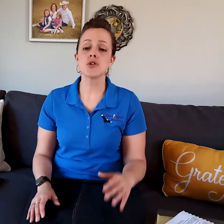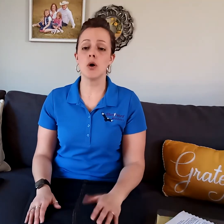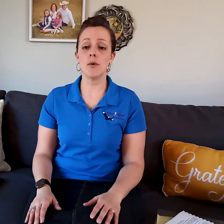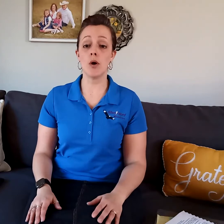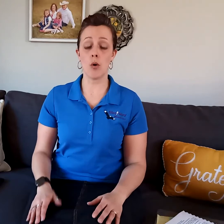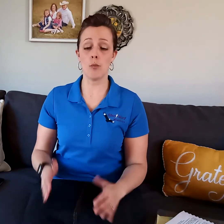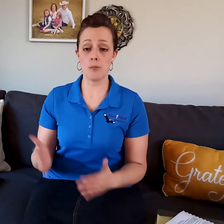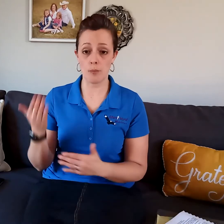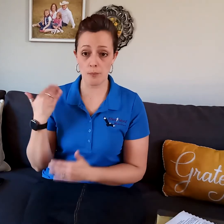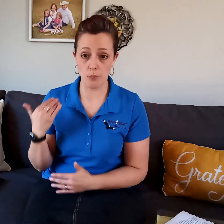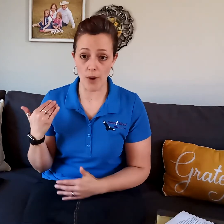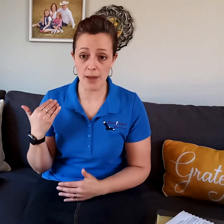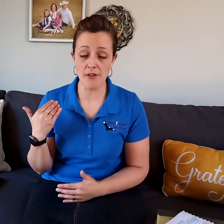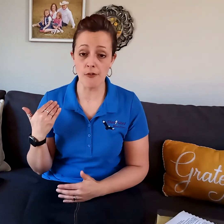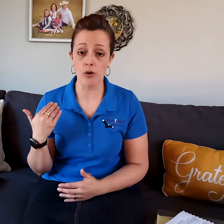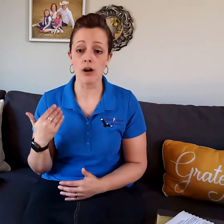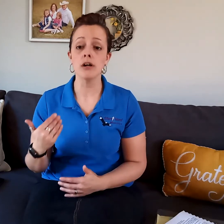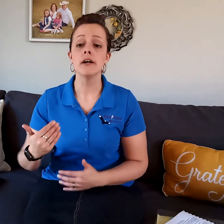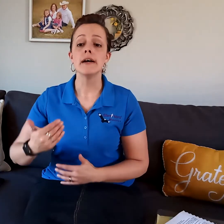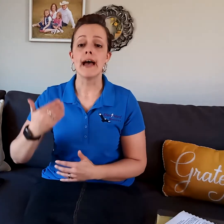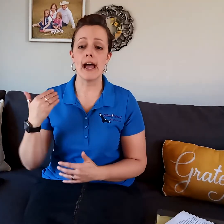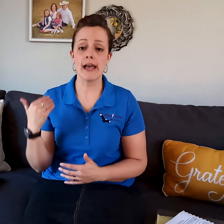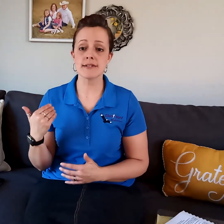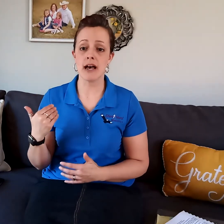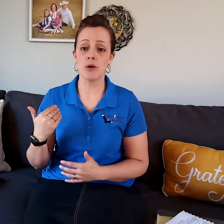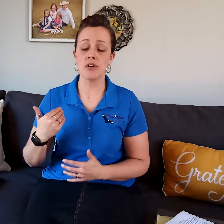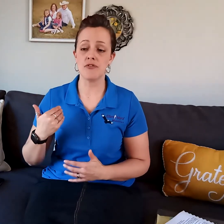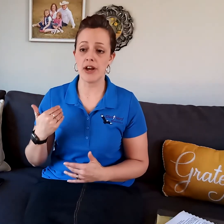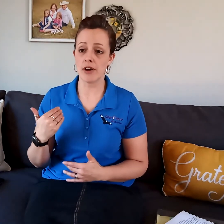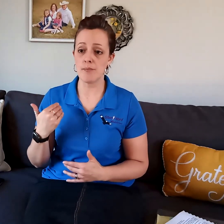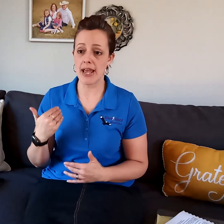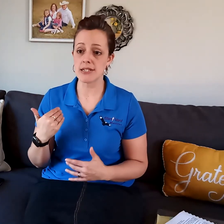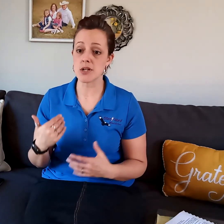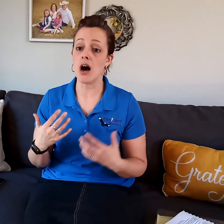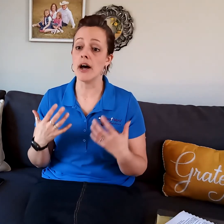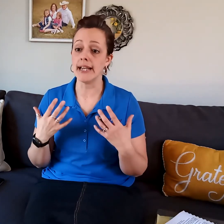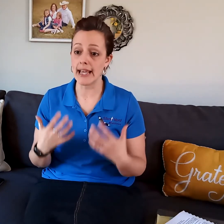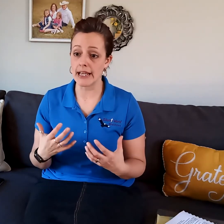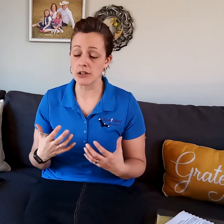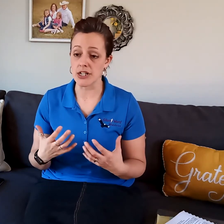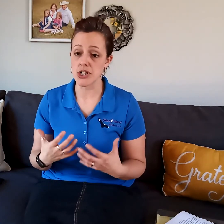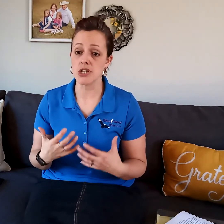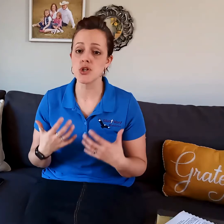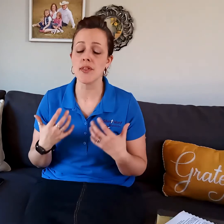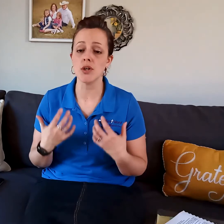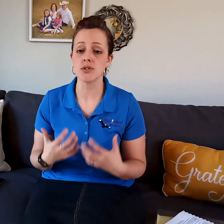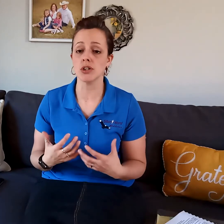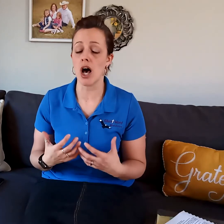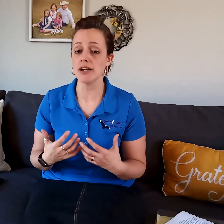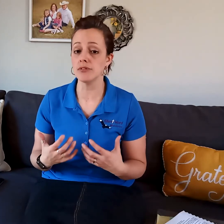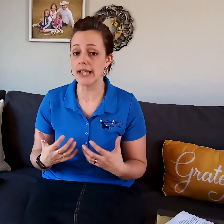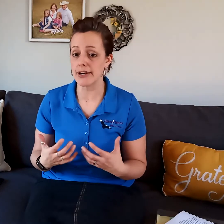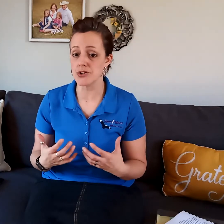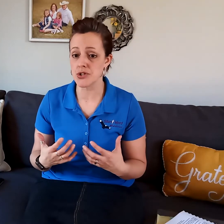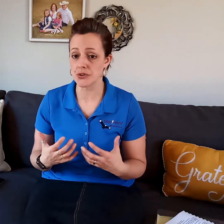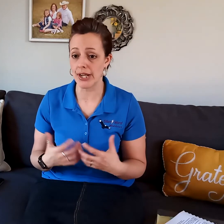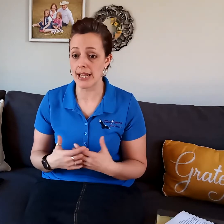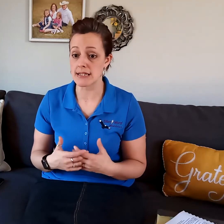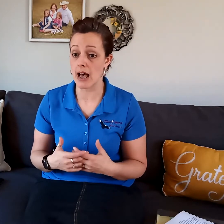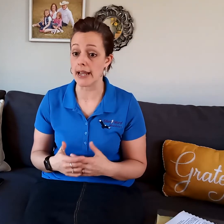So, way before, ASL was very based on English. And so they used a lot of letters to create signs.